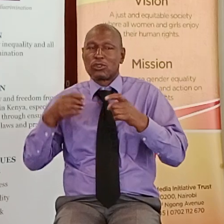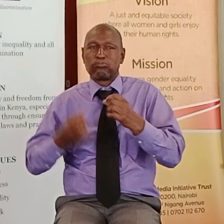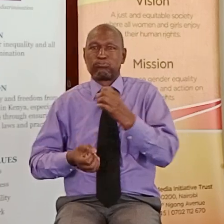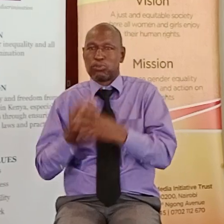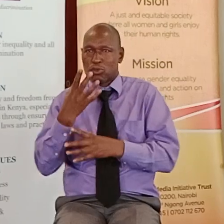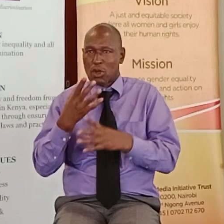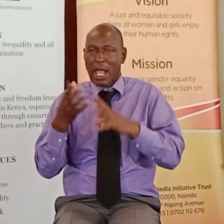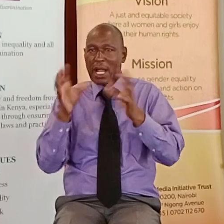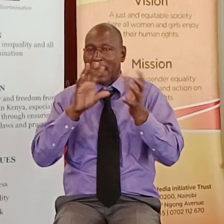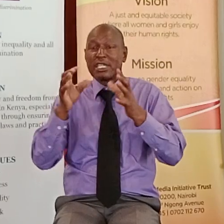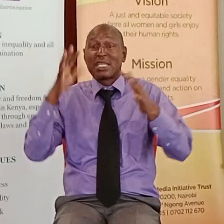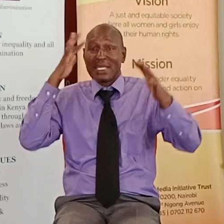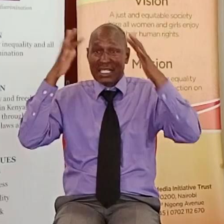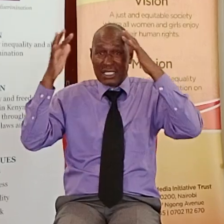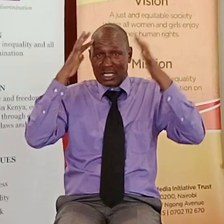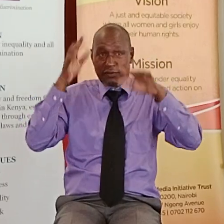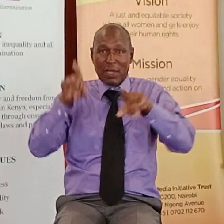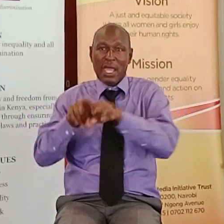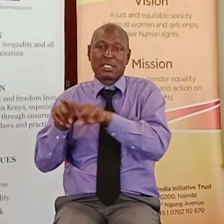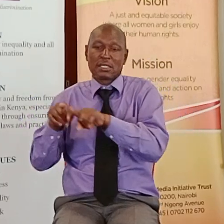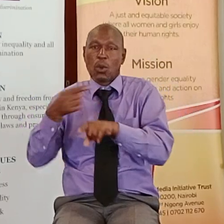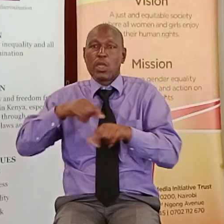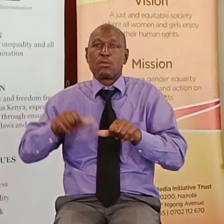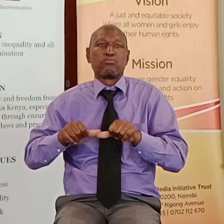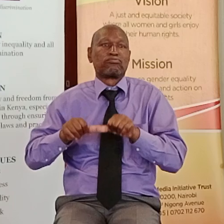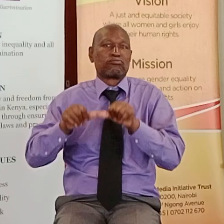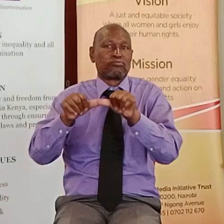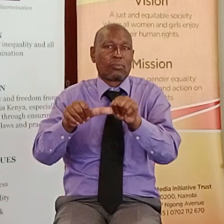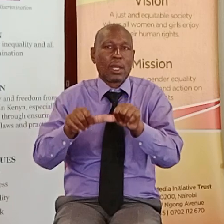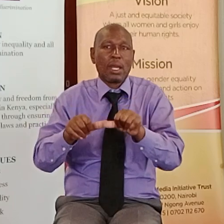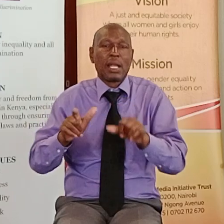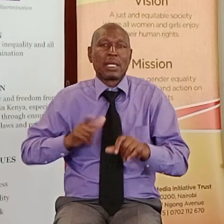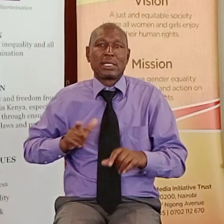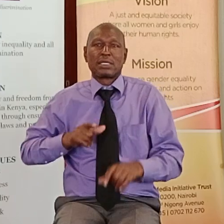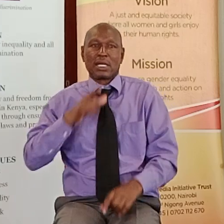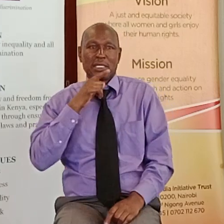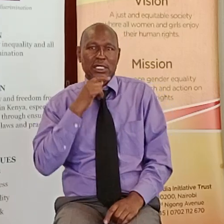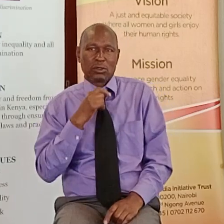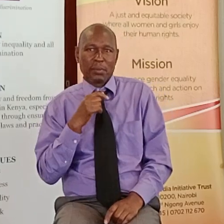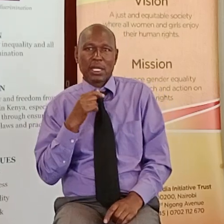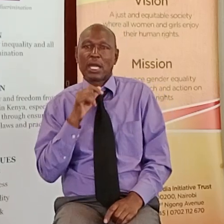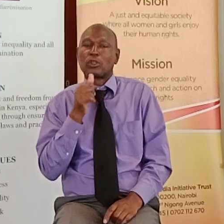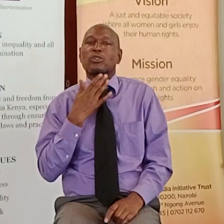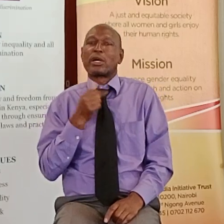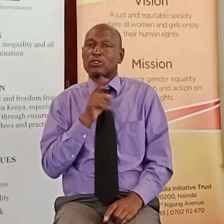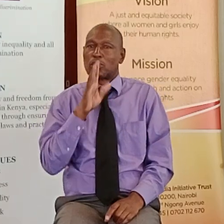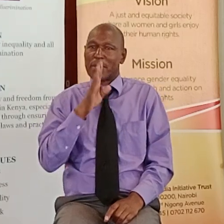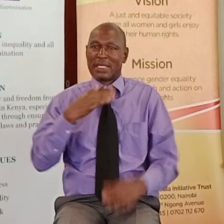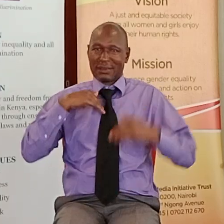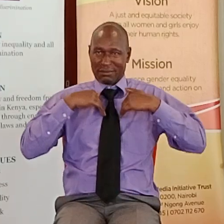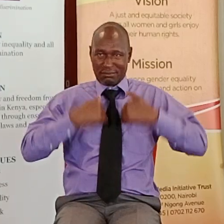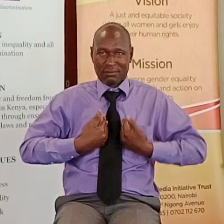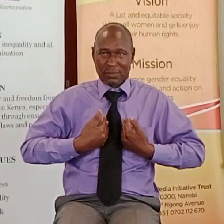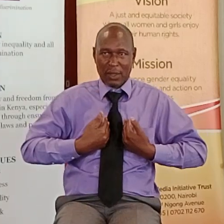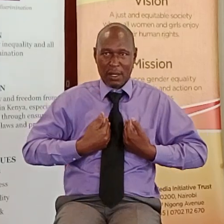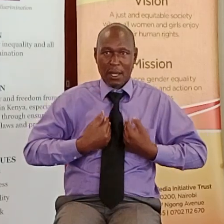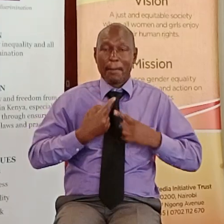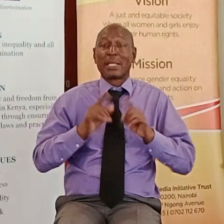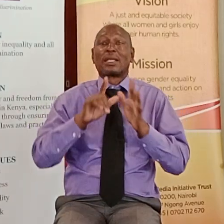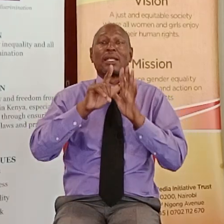ways as we go along. So ladies and gentlemen, I don't want to tire you, and later on we shall be